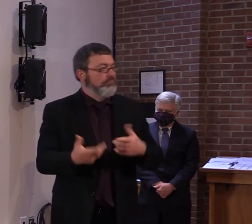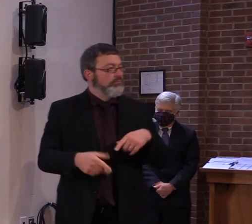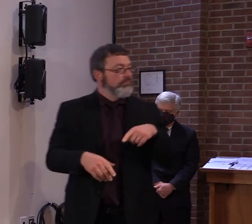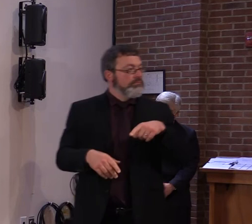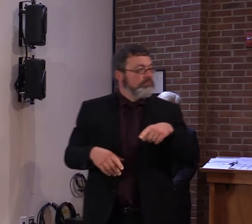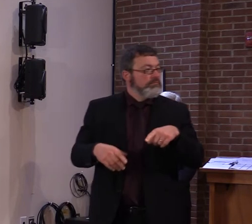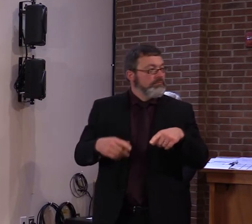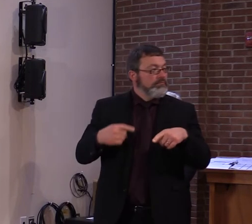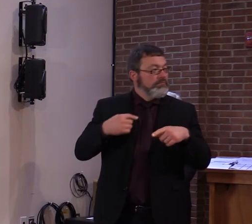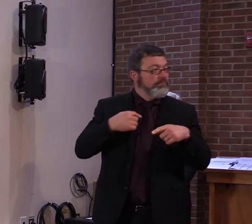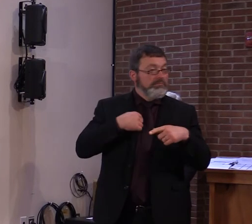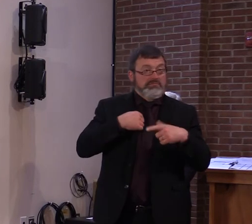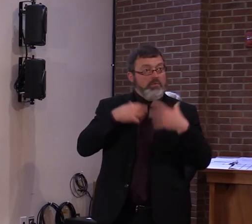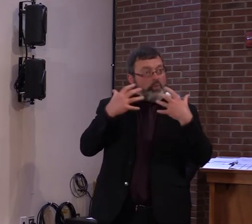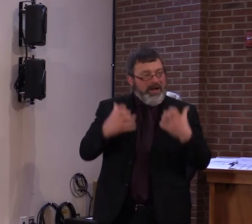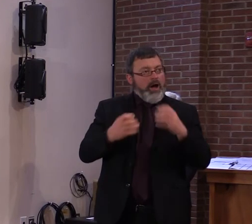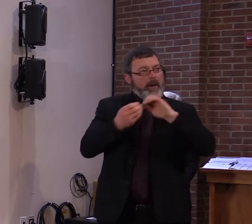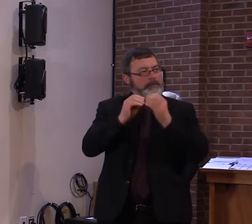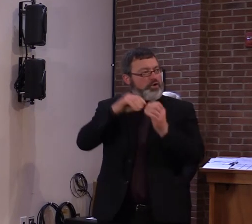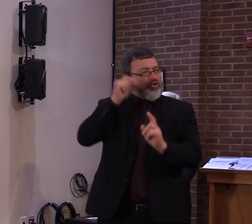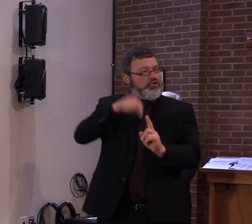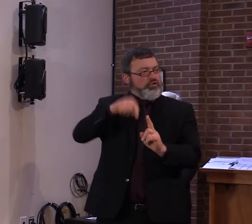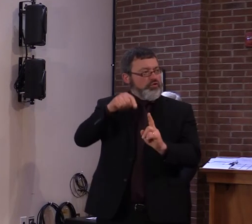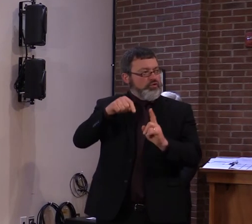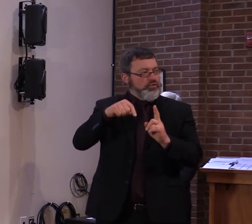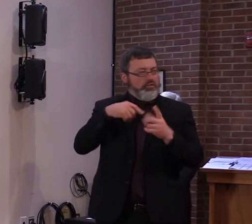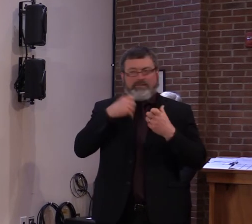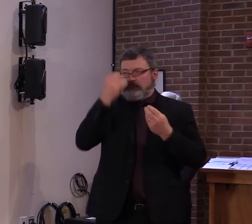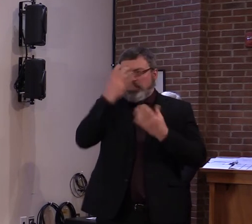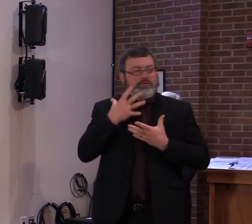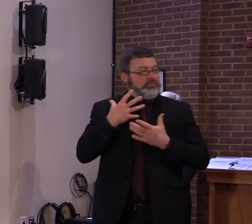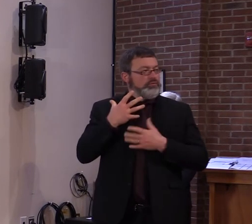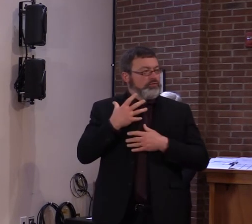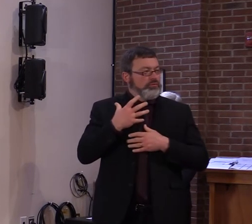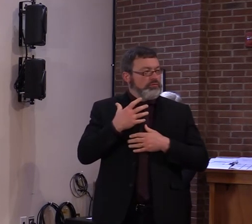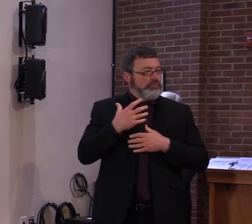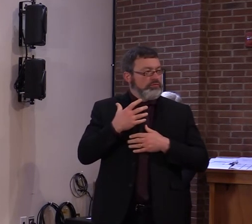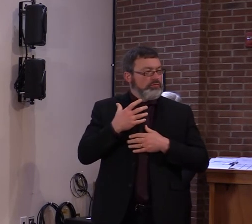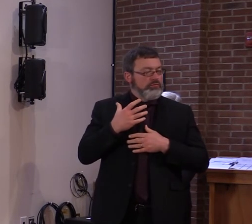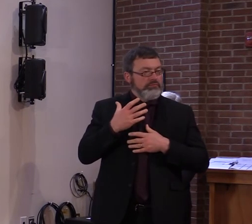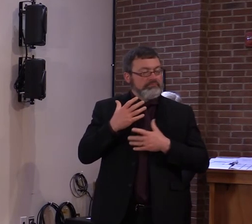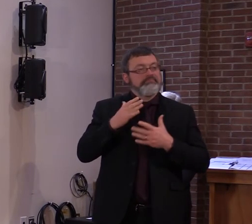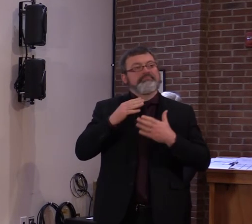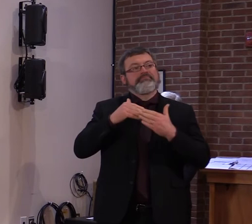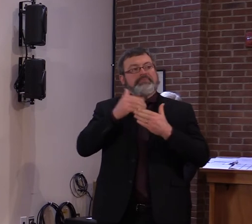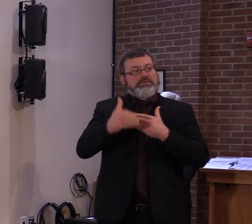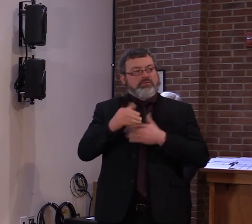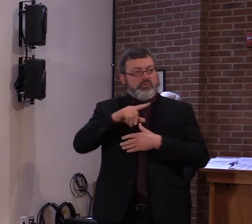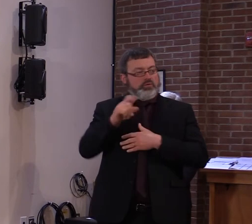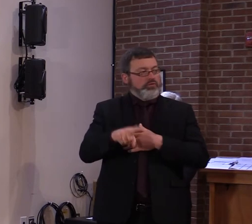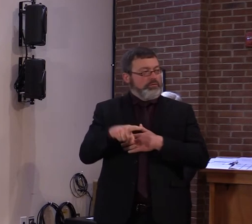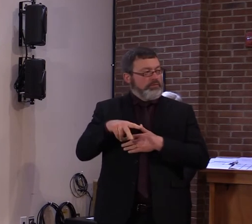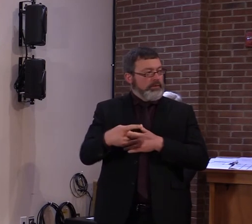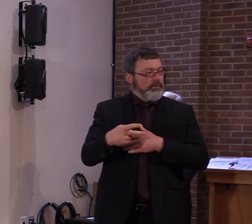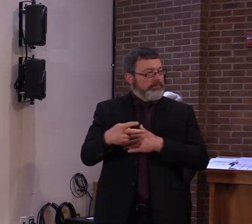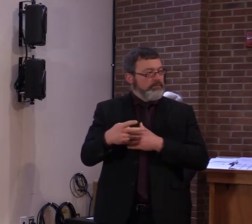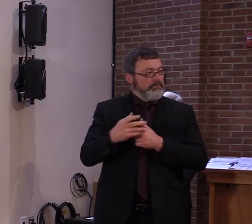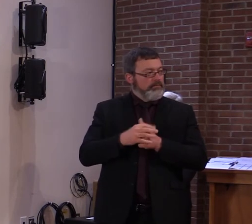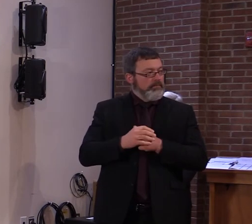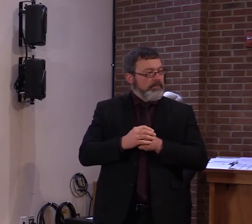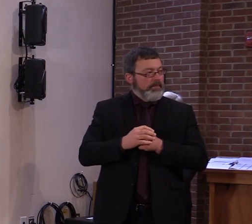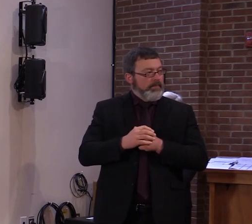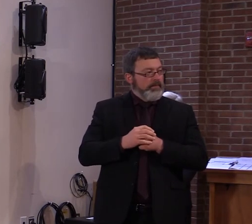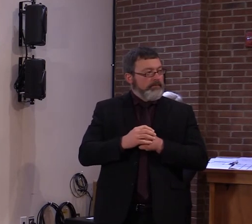Moving on, I had a local health officer reach out, said they contacted the health department about a person in their town